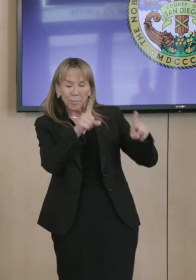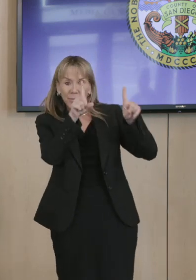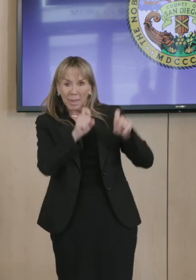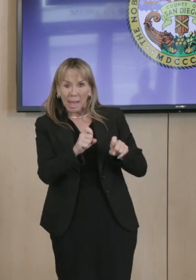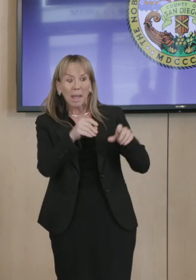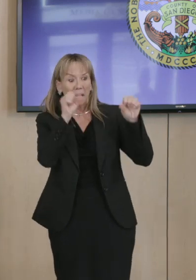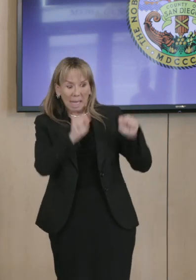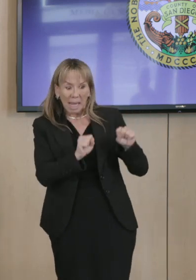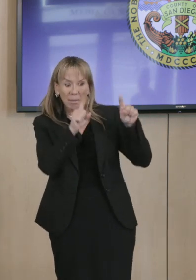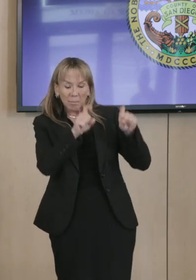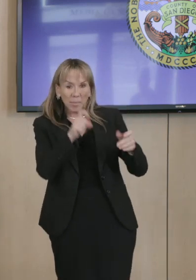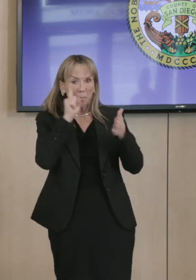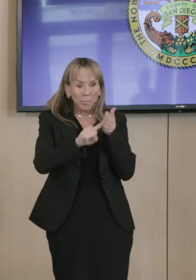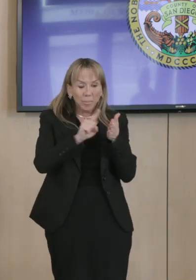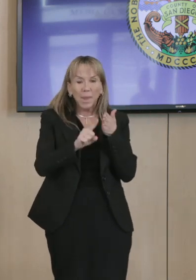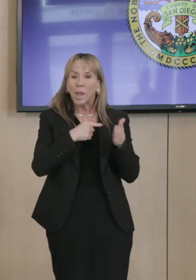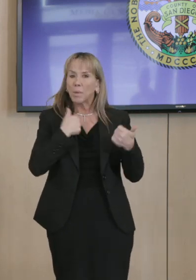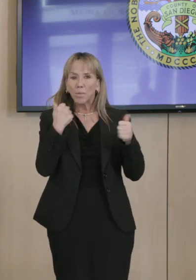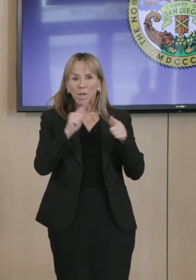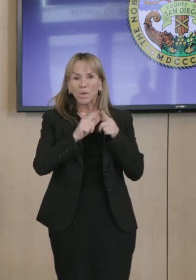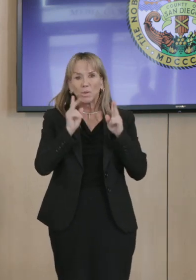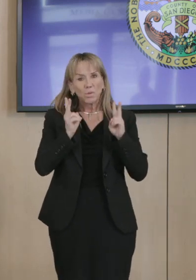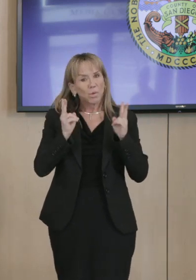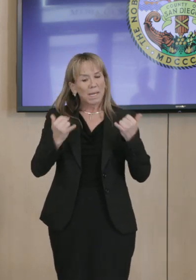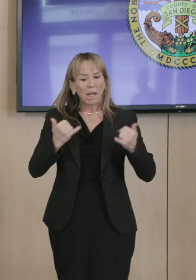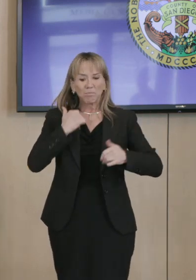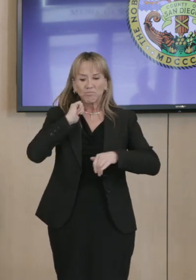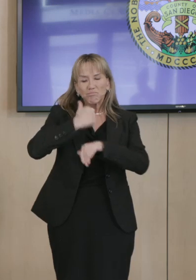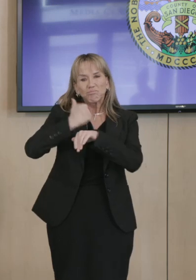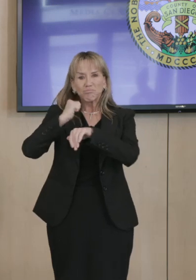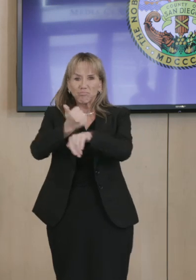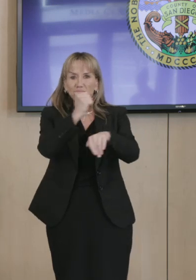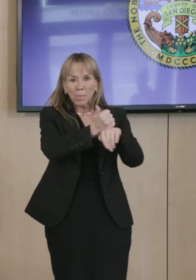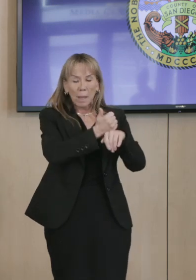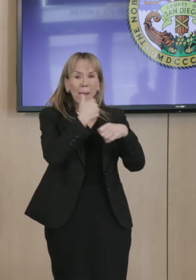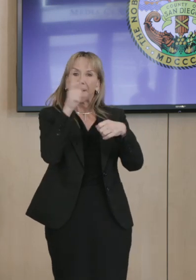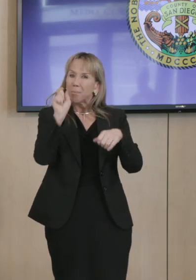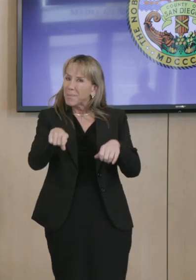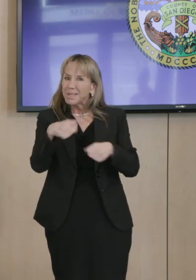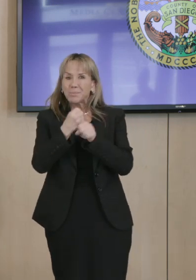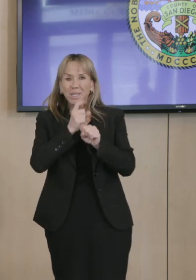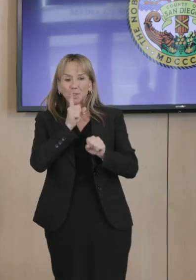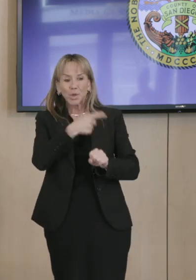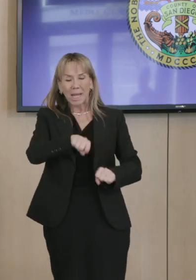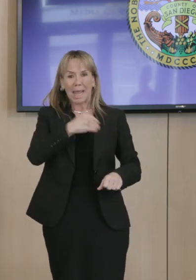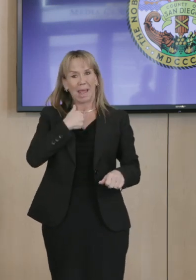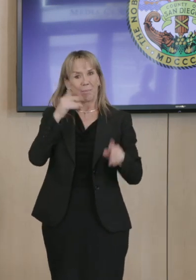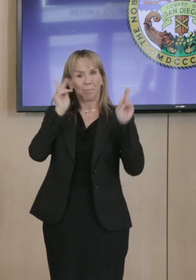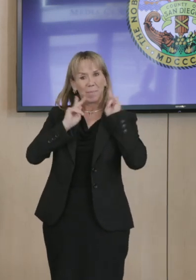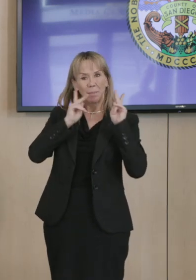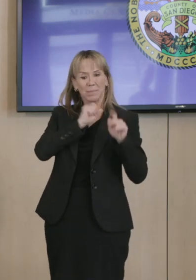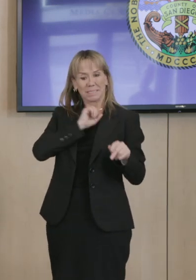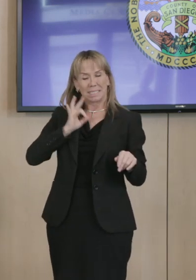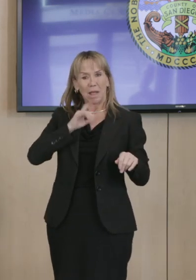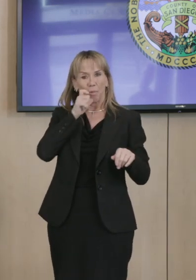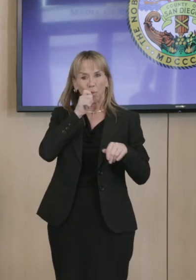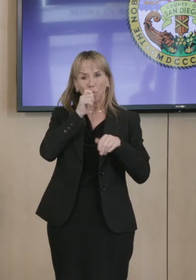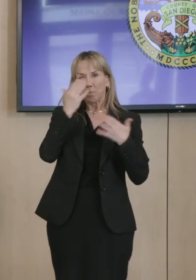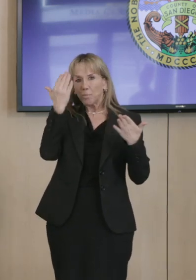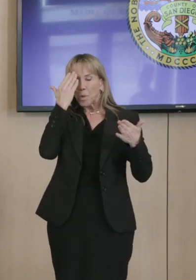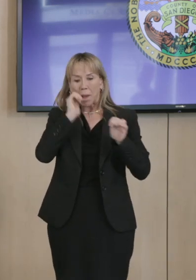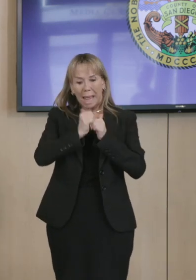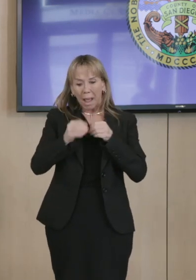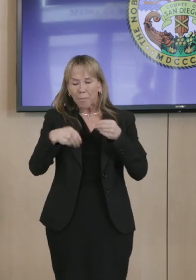are being established as quickly as possible, that the staff to run those platforms are available and trained, and that